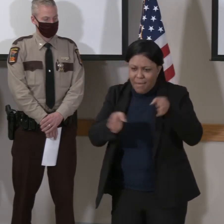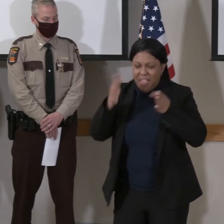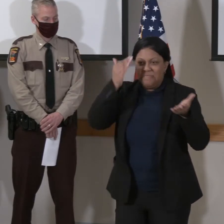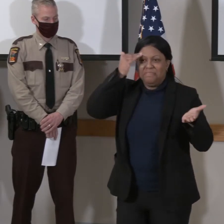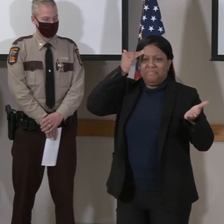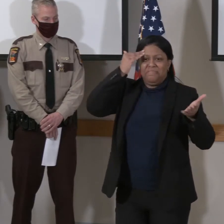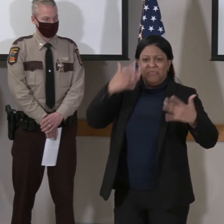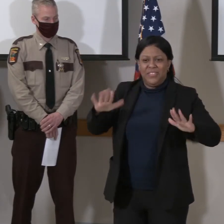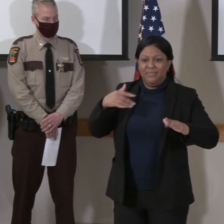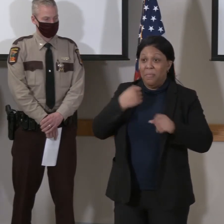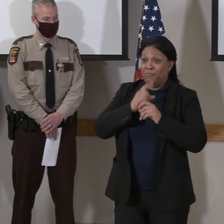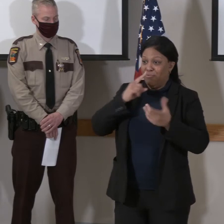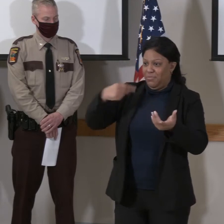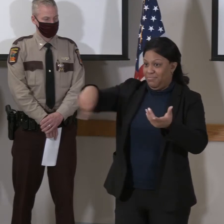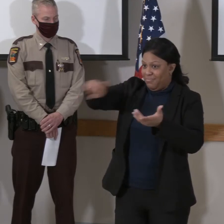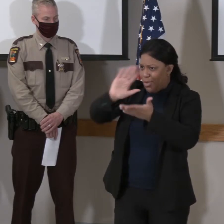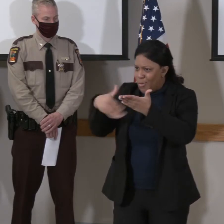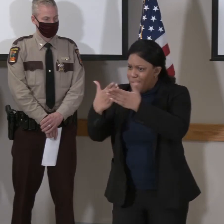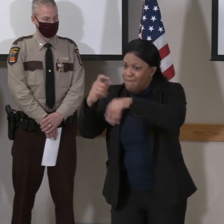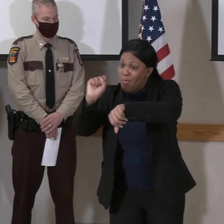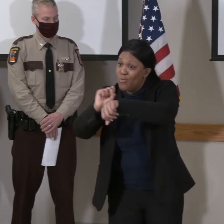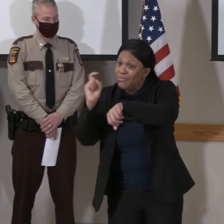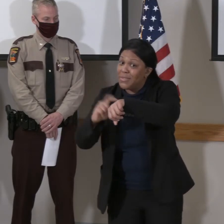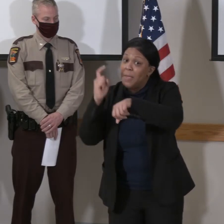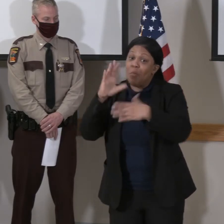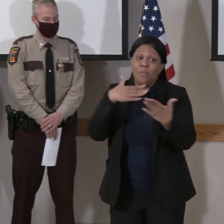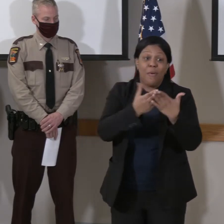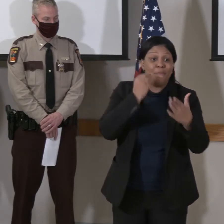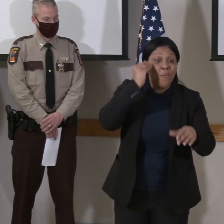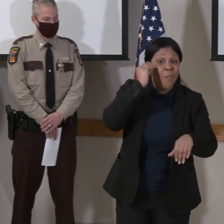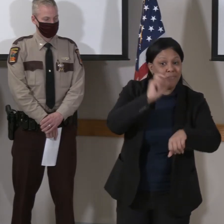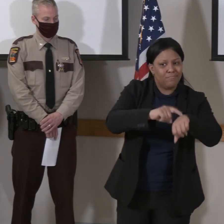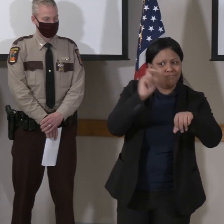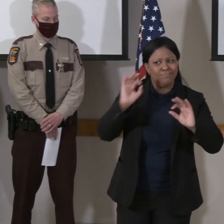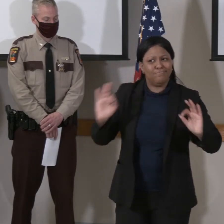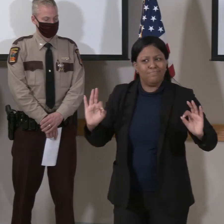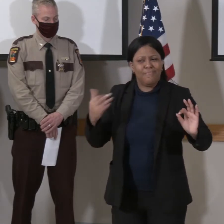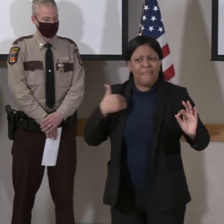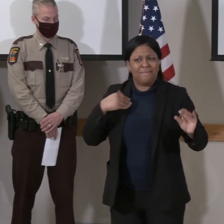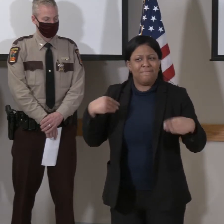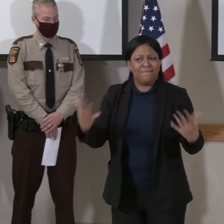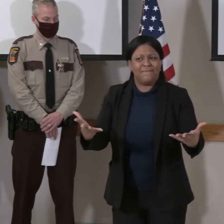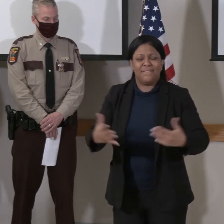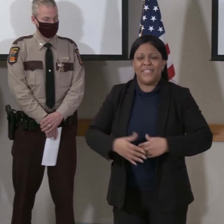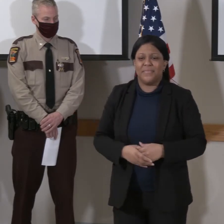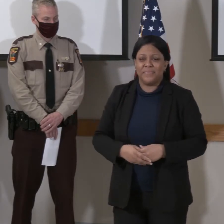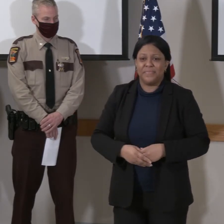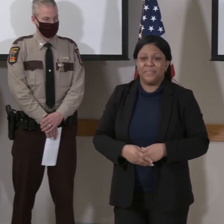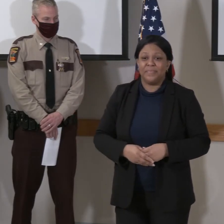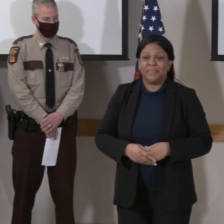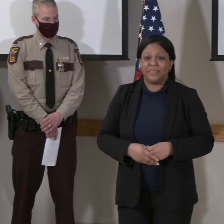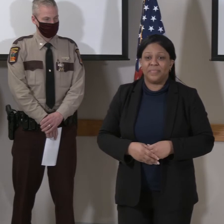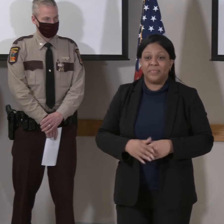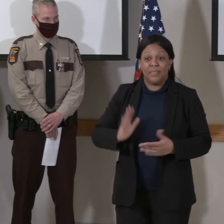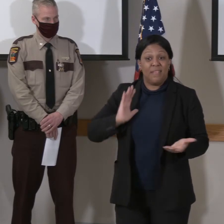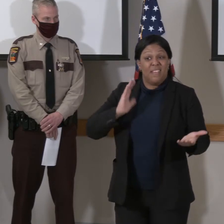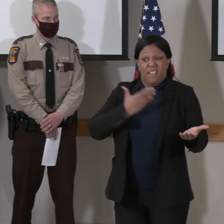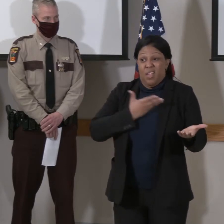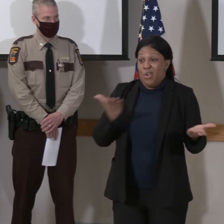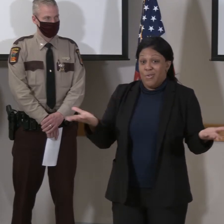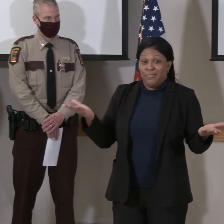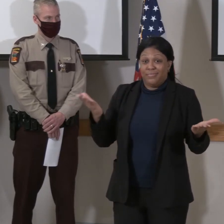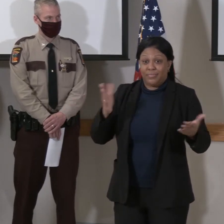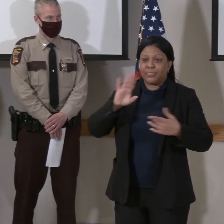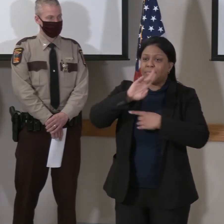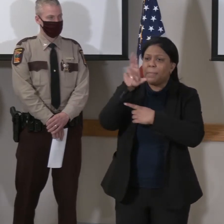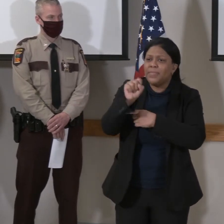sure that our employees, riders, and our critical infrastructure associated with the Metro Transit system is safe